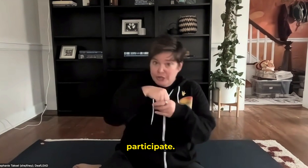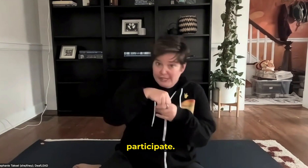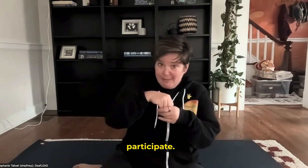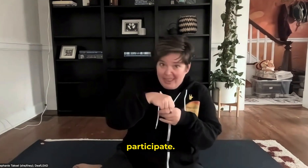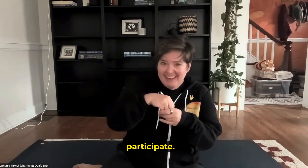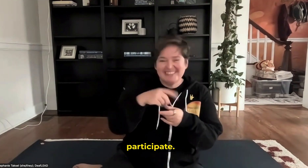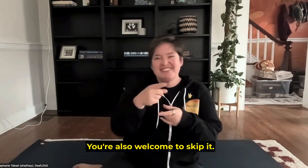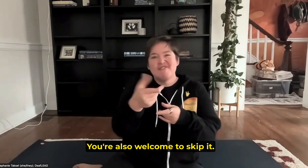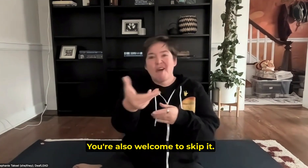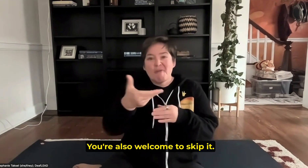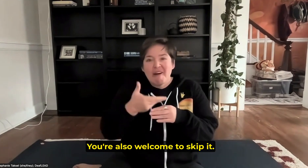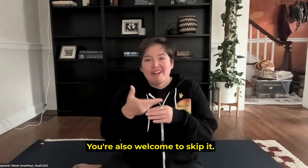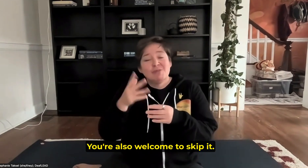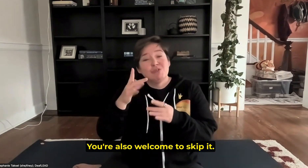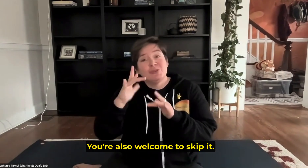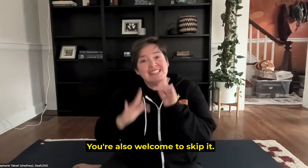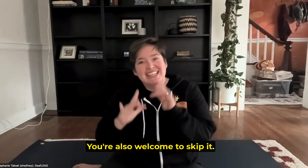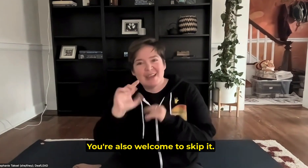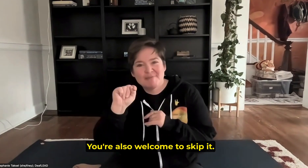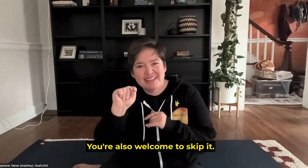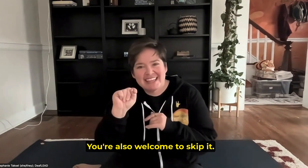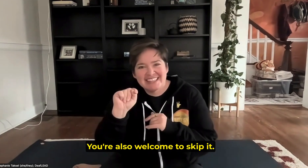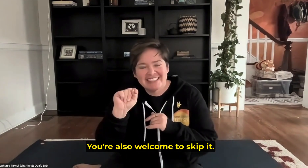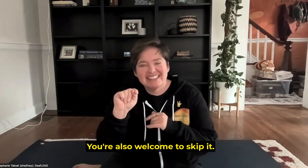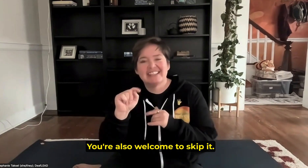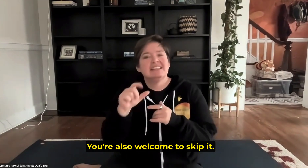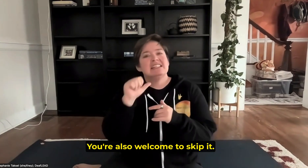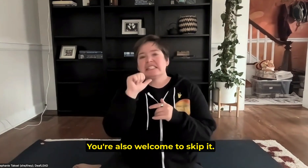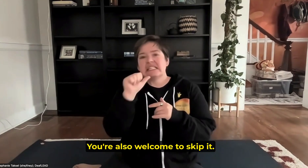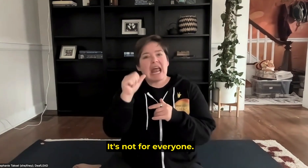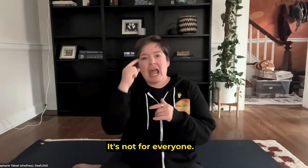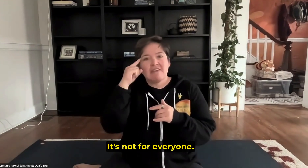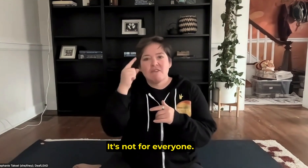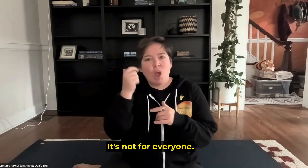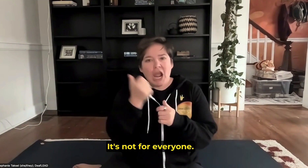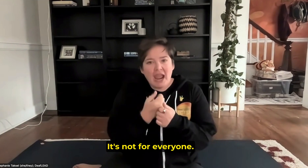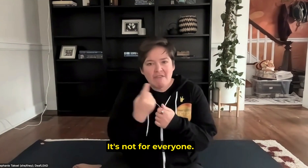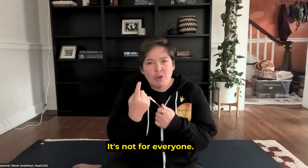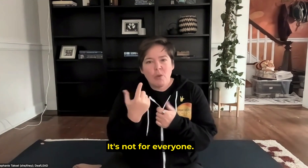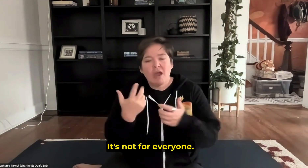participate. You're also welcome to skip it. It's not for everyone.